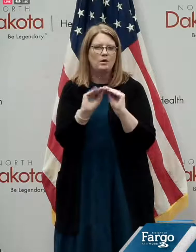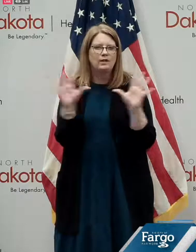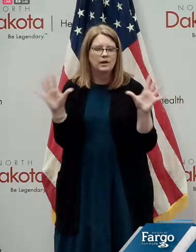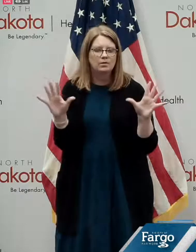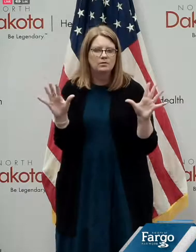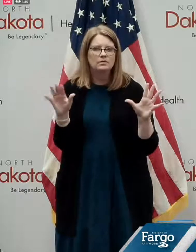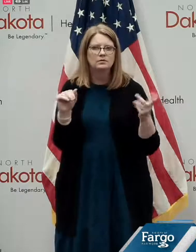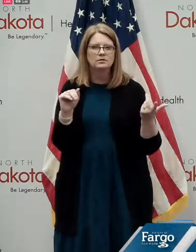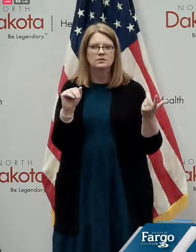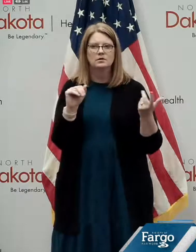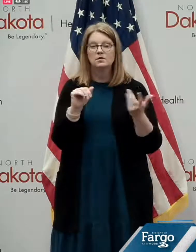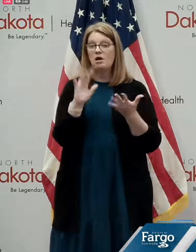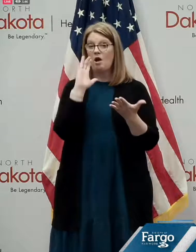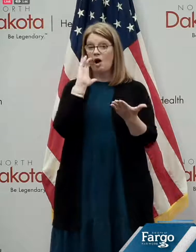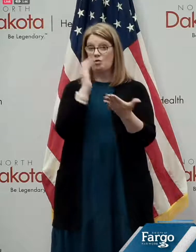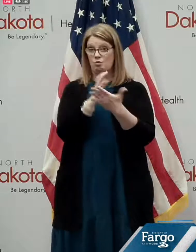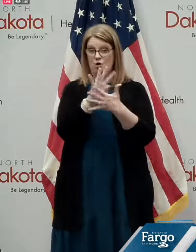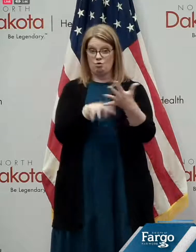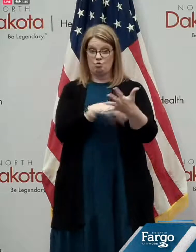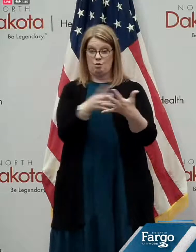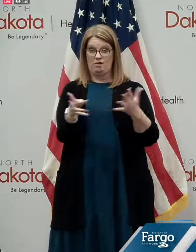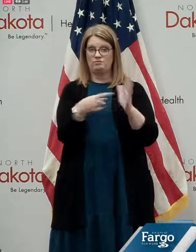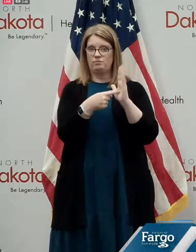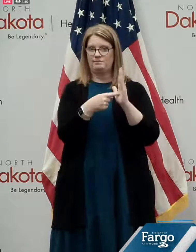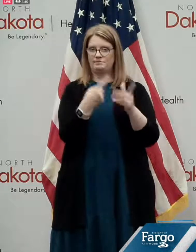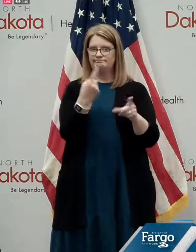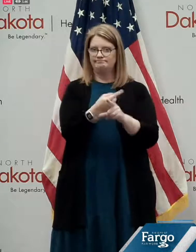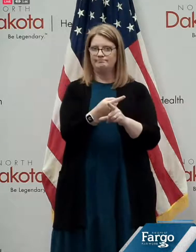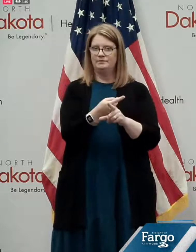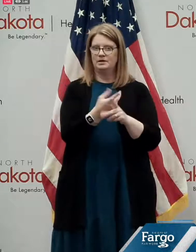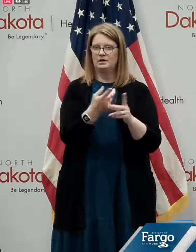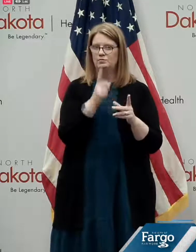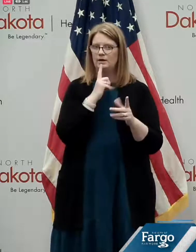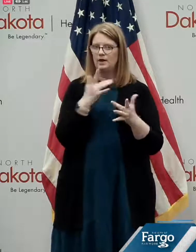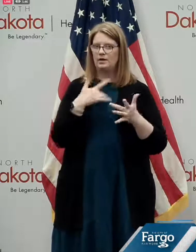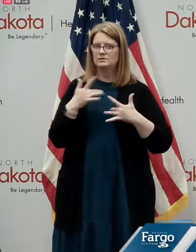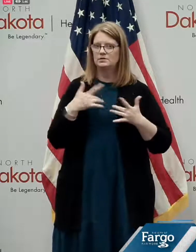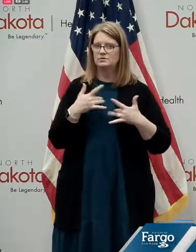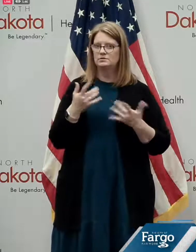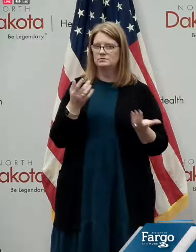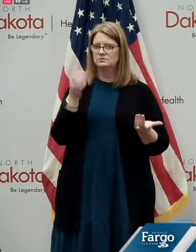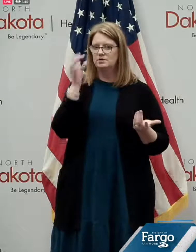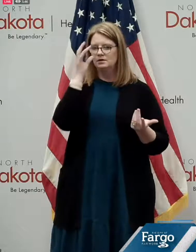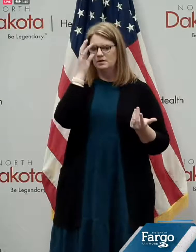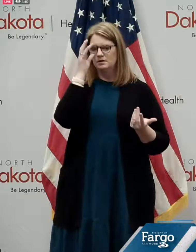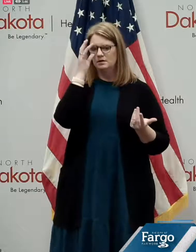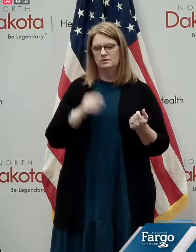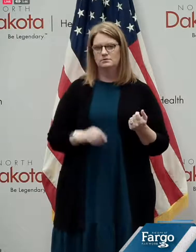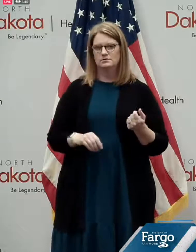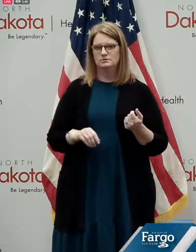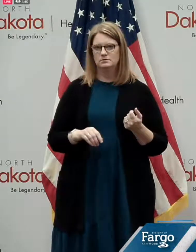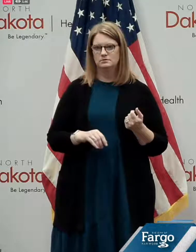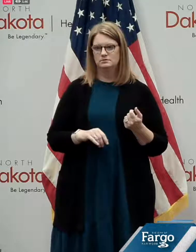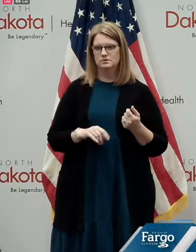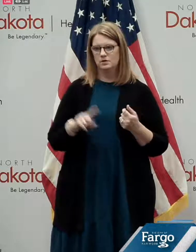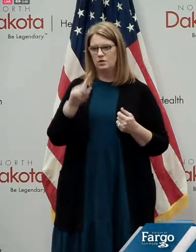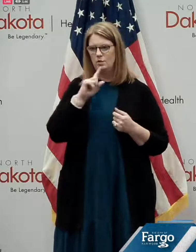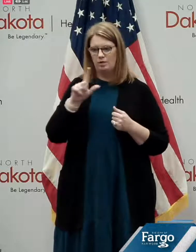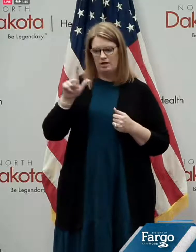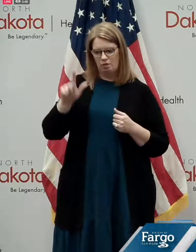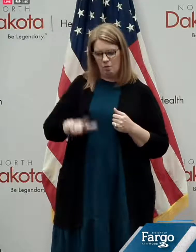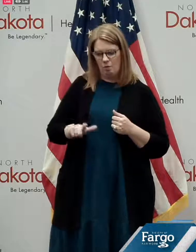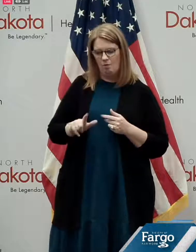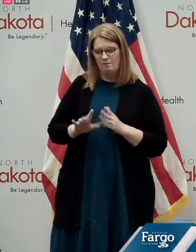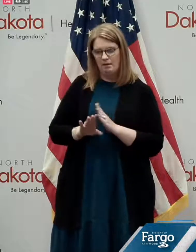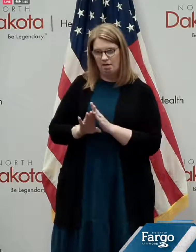that our graphical representations represent our concerns, which is we got a low rising number of